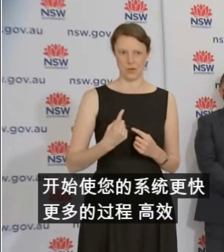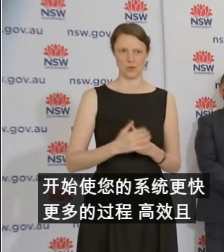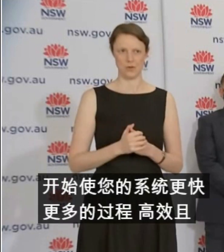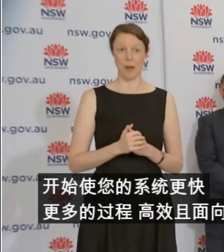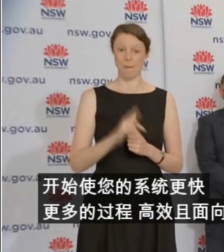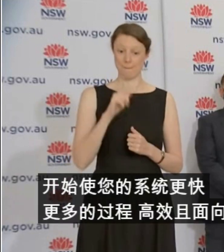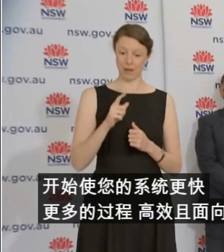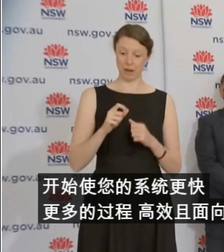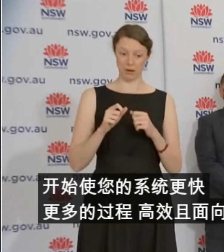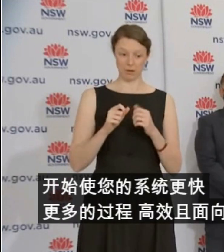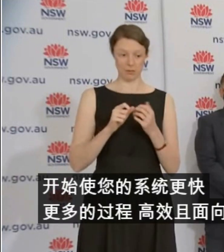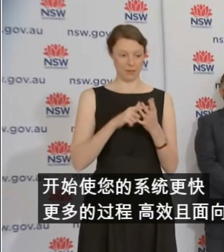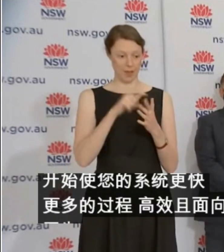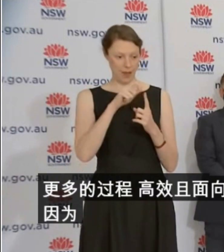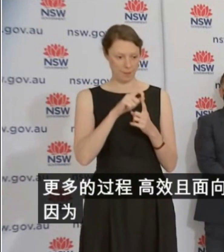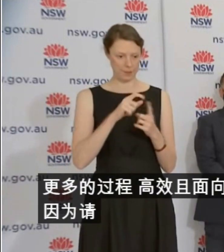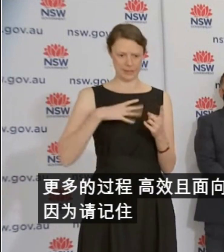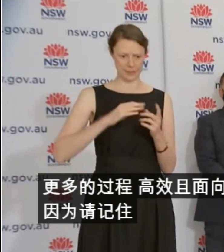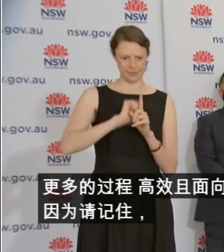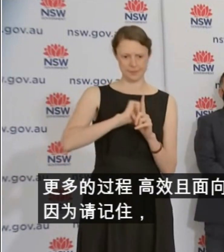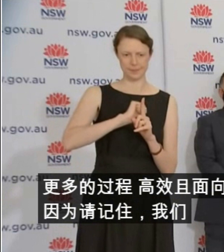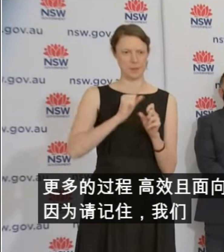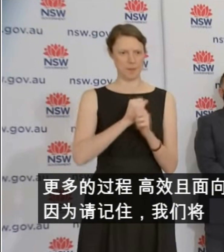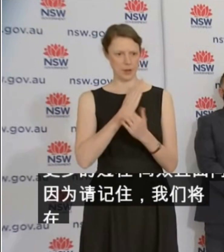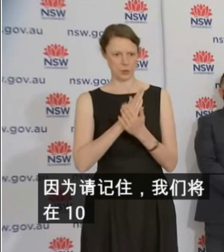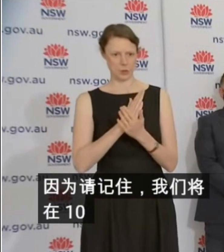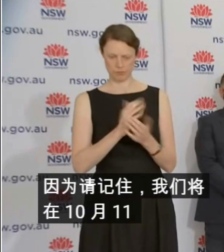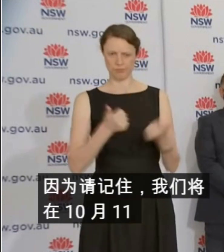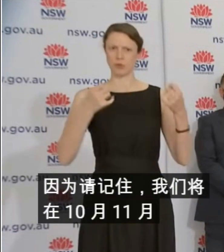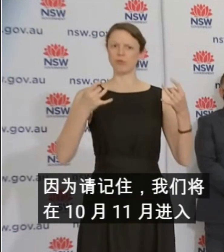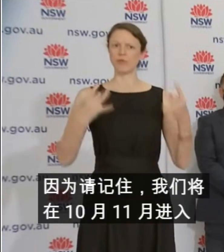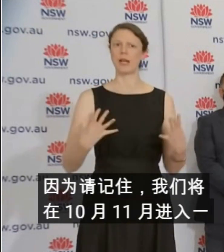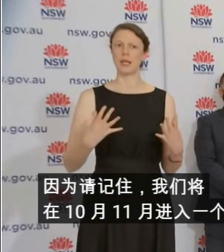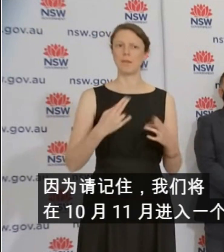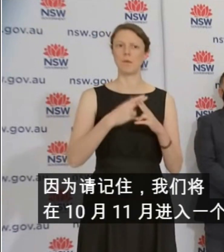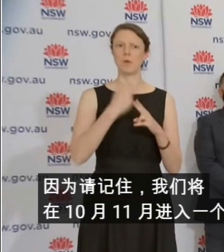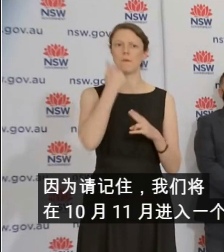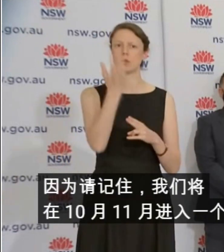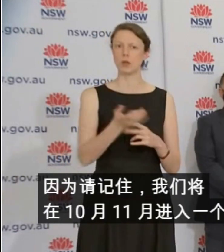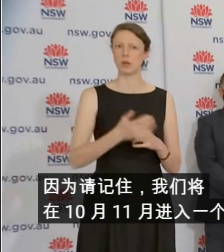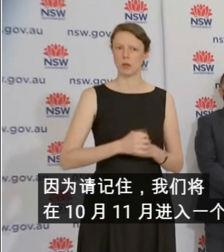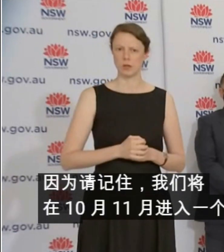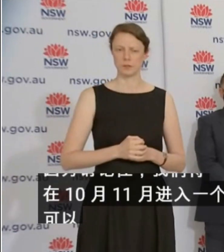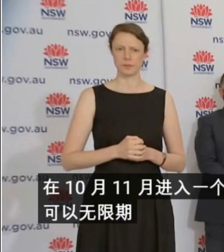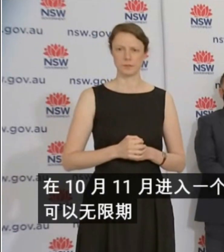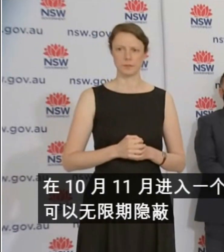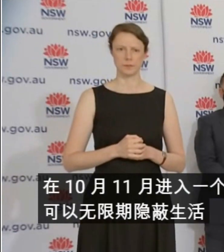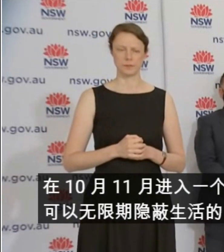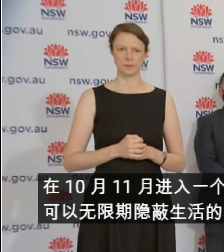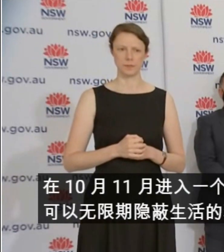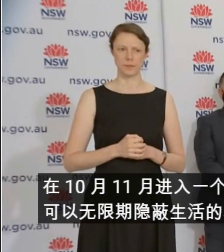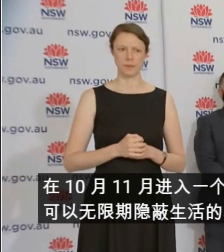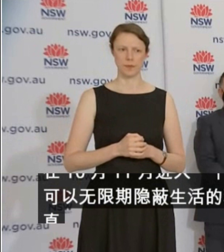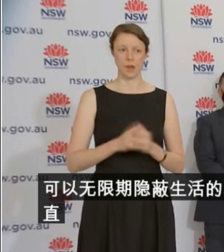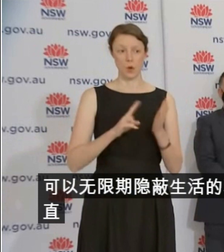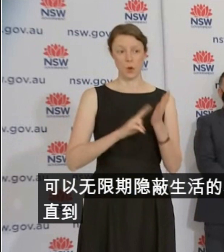efficient and future-proof. Because remember, we're going to get to a state in October, November when we have the settings in place